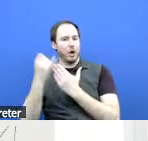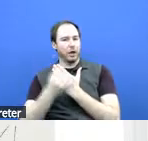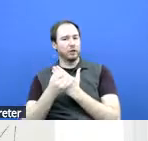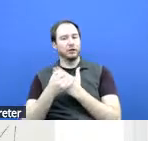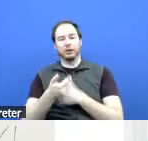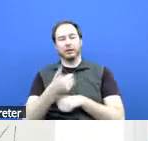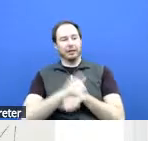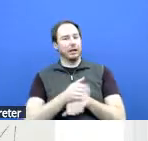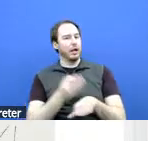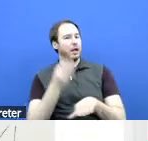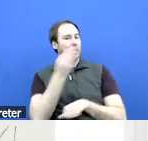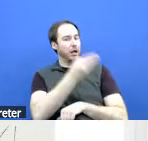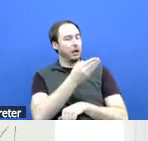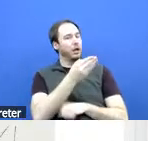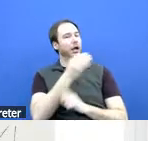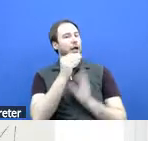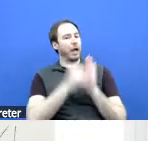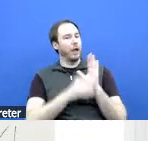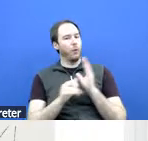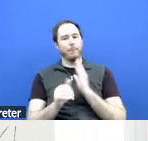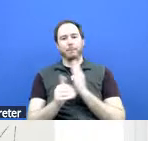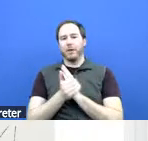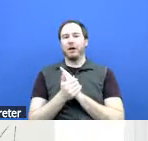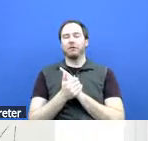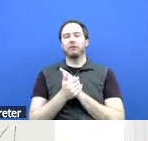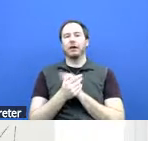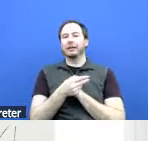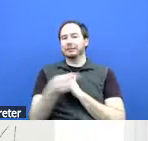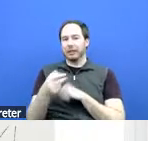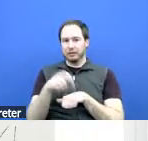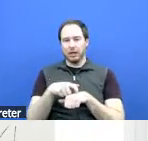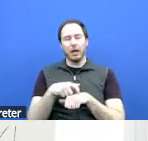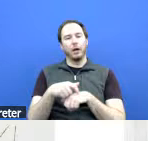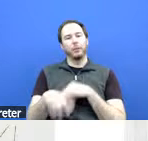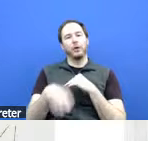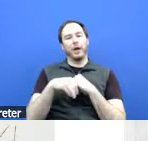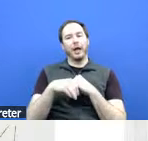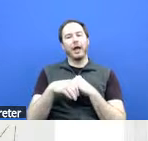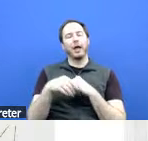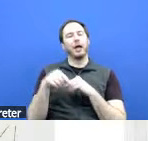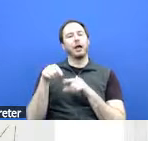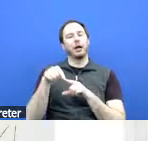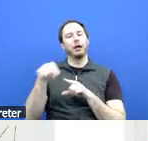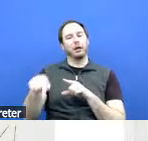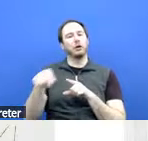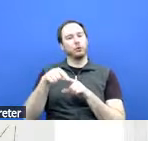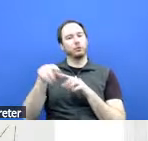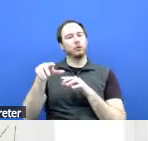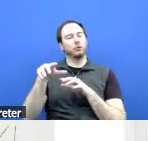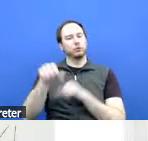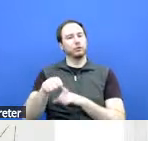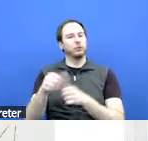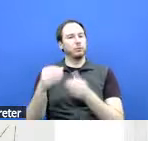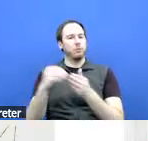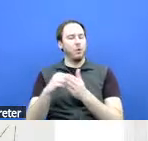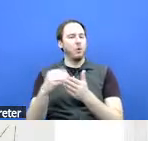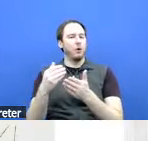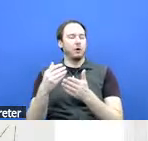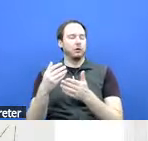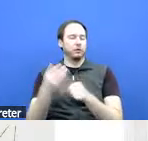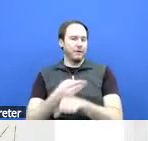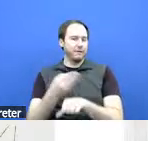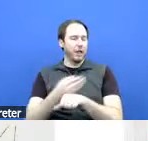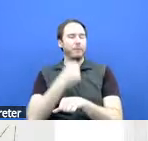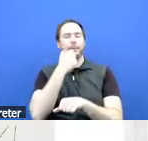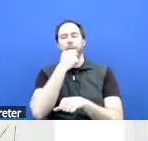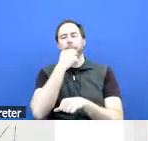evening is to modify this permit once again to allow this stage of the redevelopment to take place. And we request as part